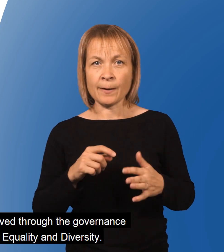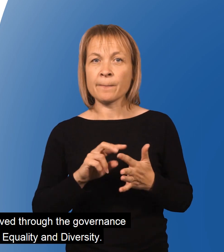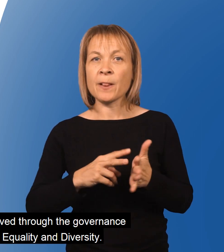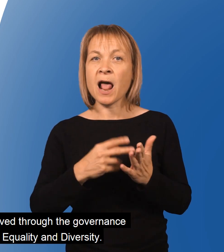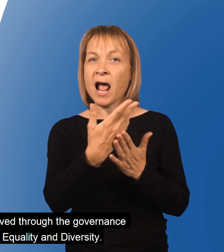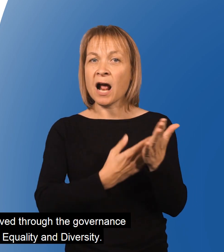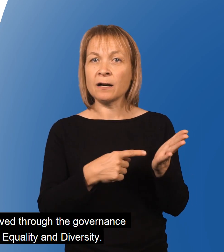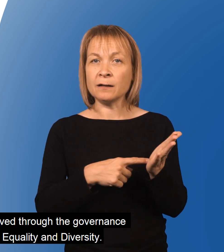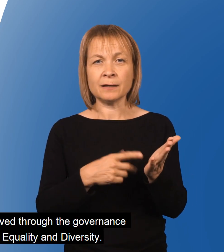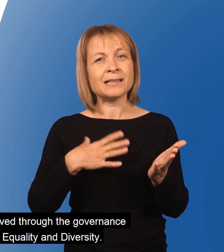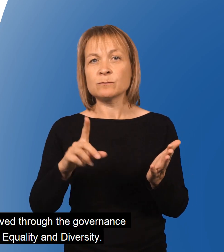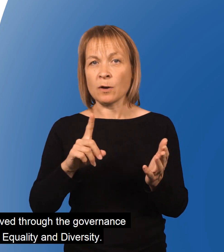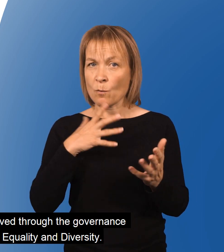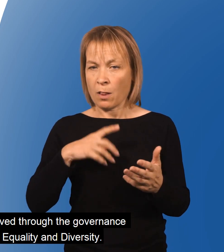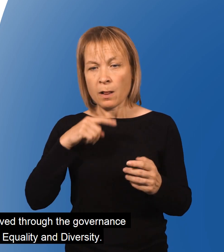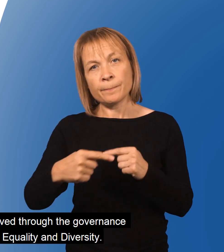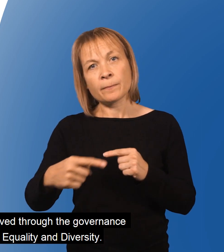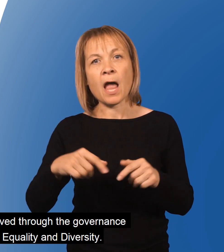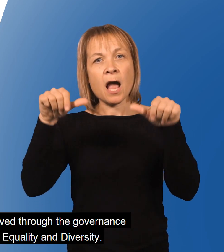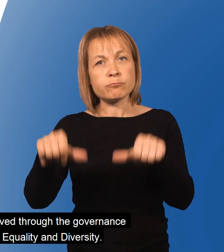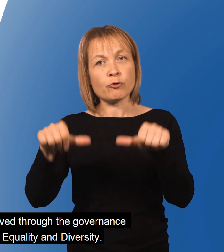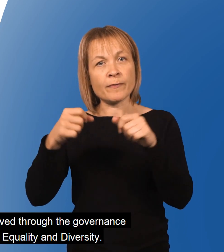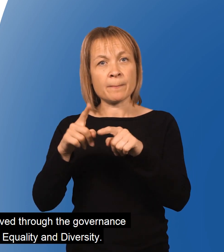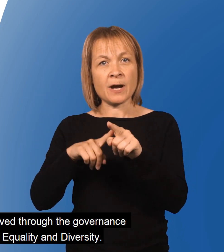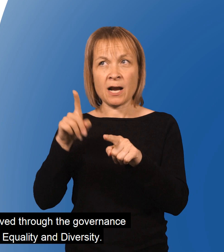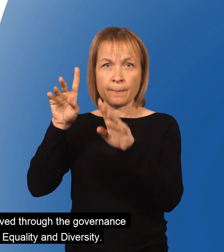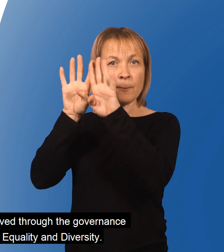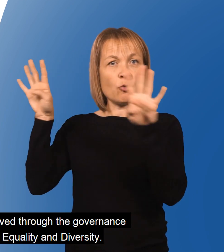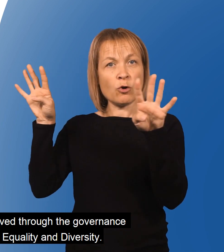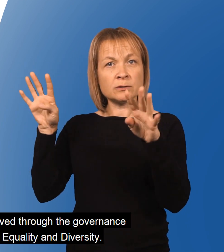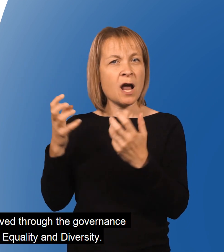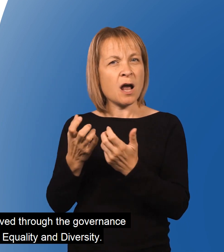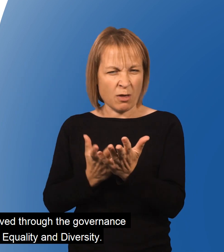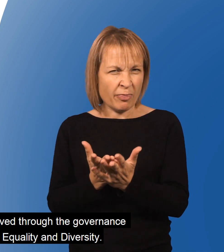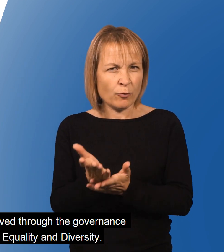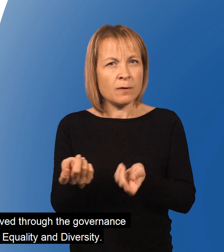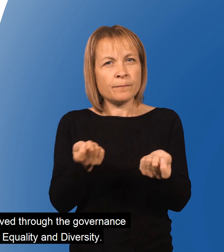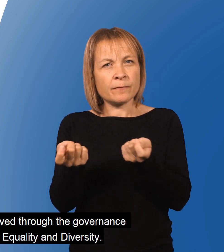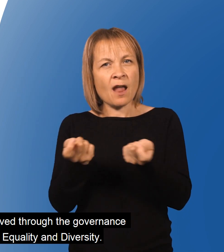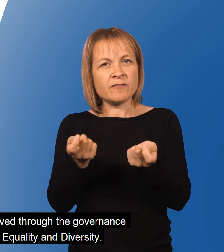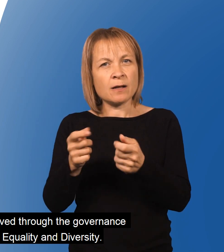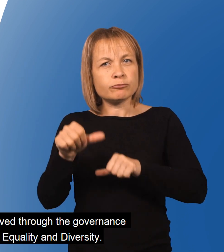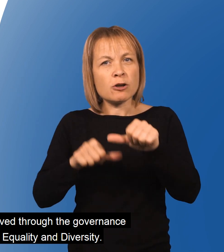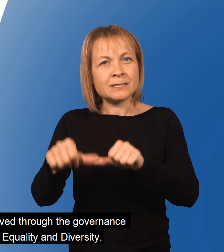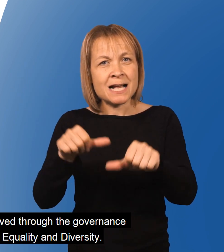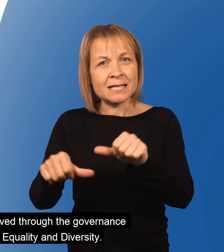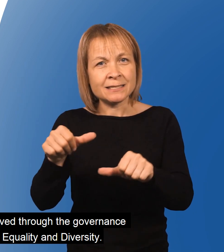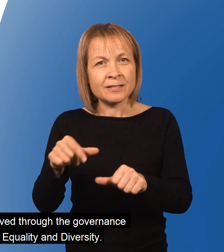The plan will be approved through the governance processes in place for equality and diversity.